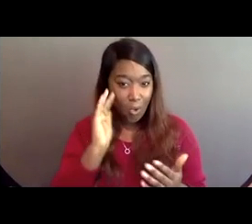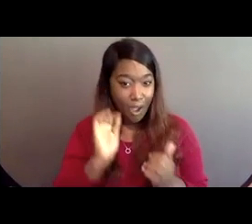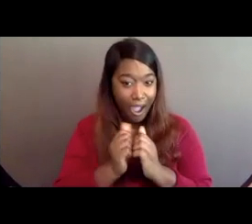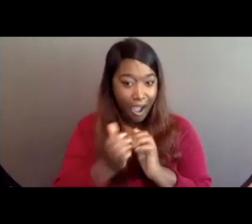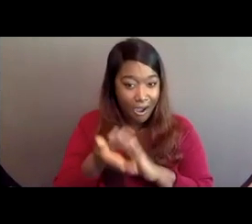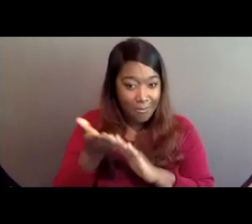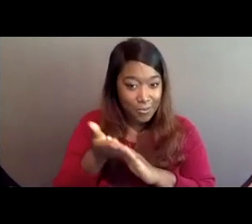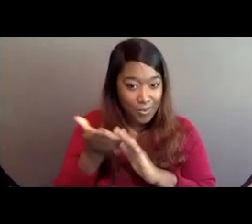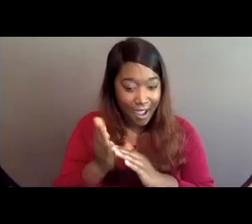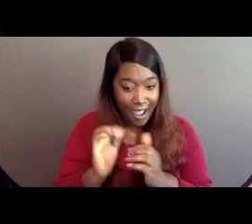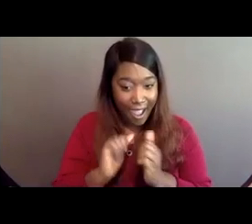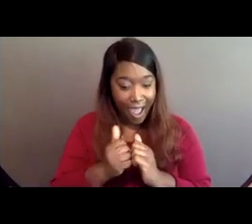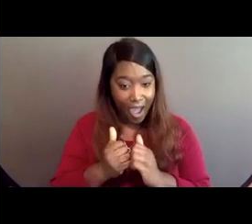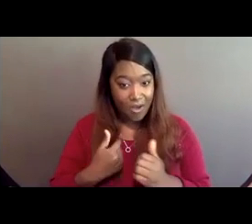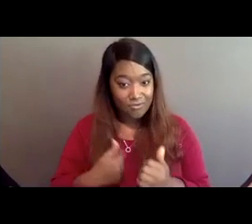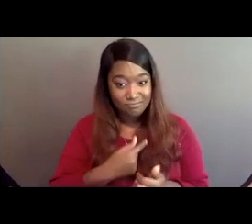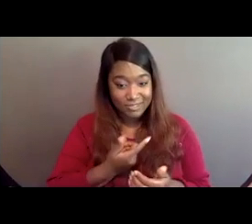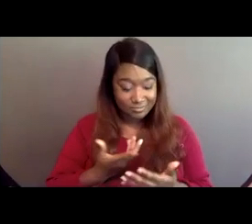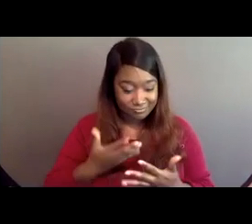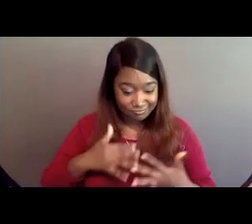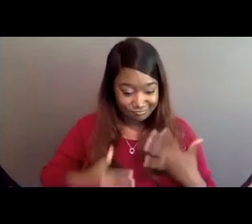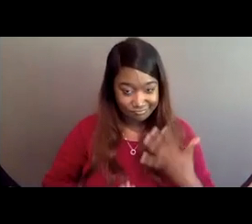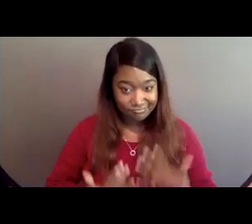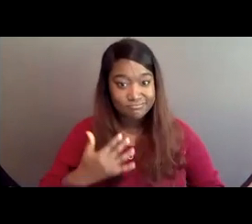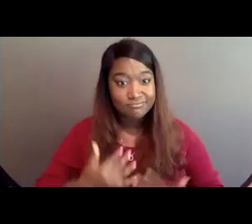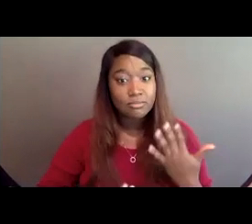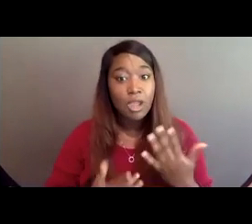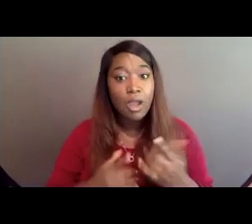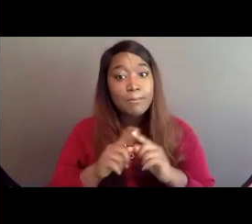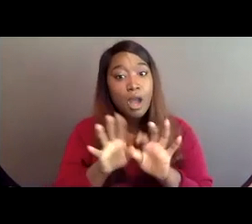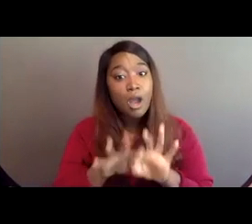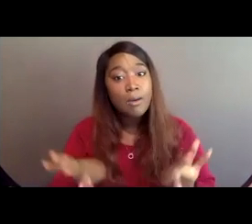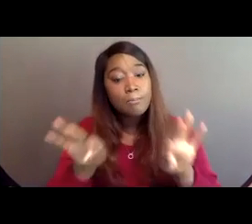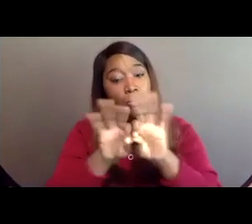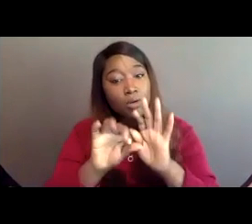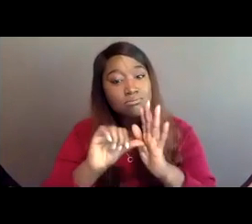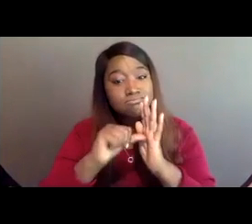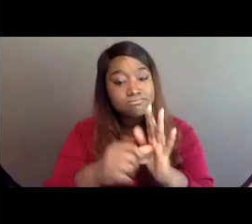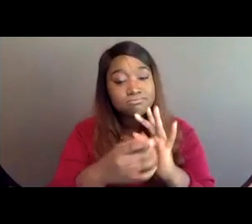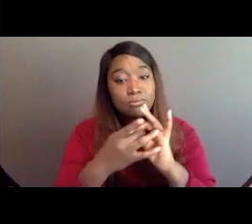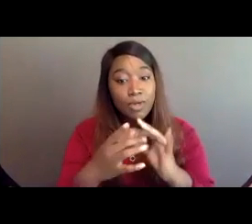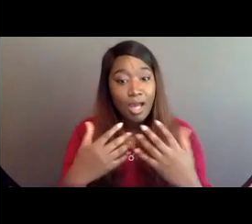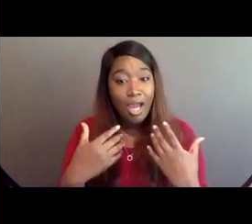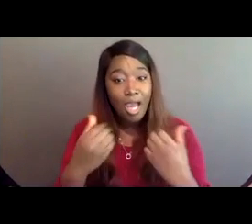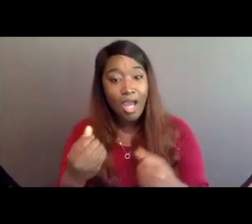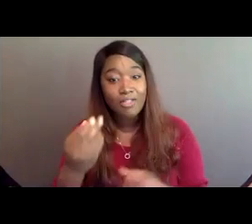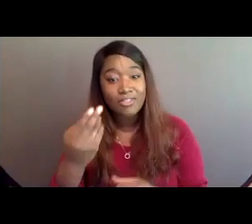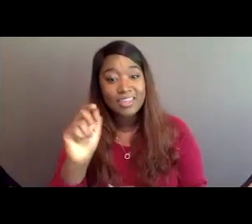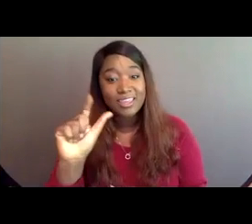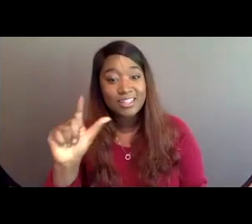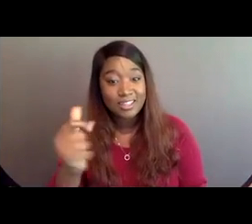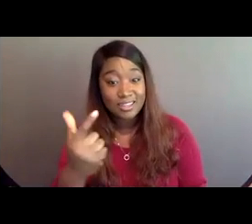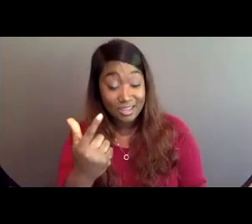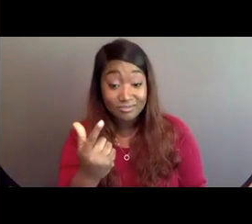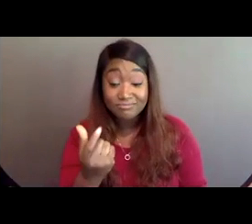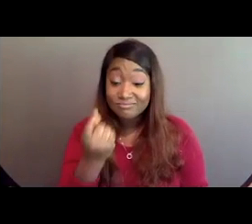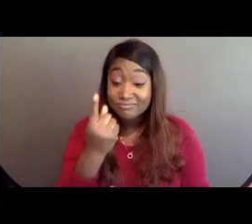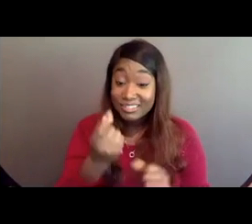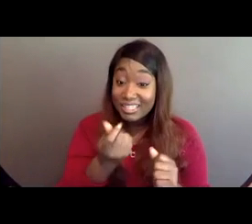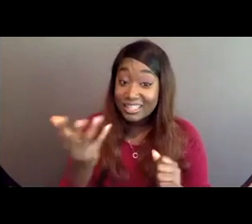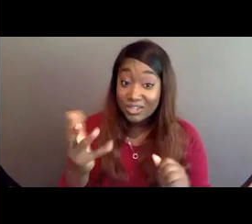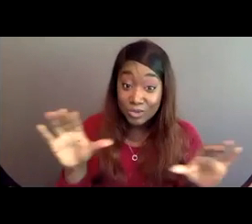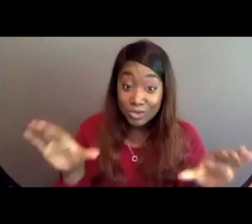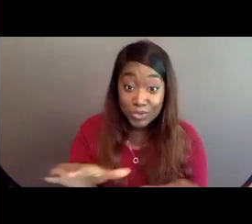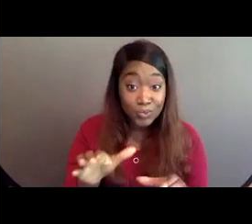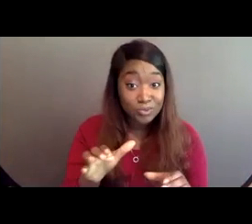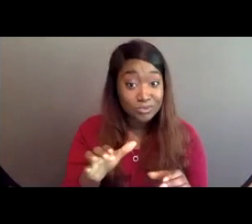happens for us to think about health and healing is that anything that we're doing, emotionally,